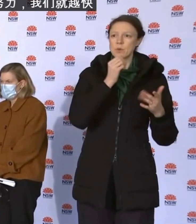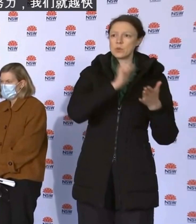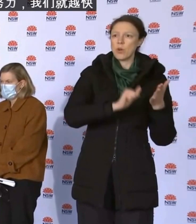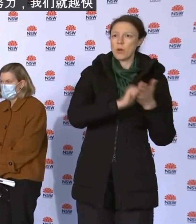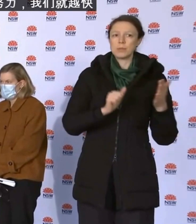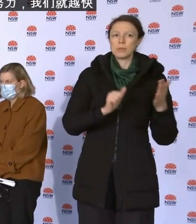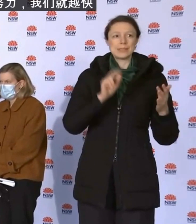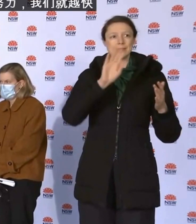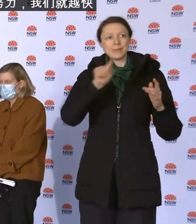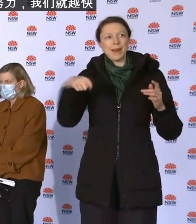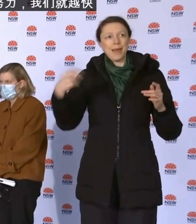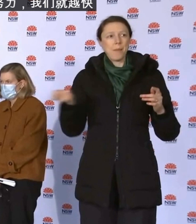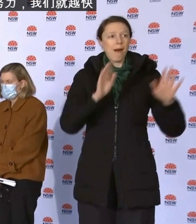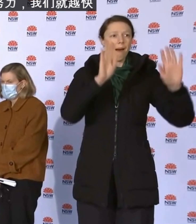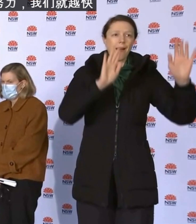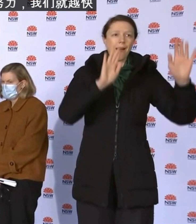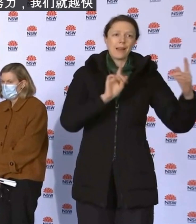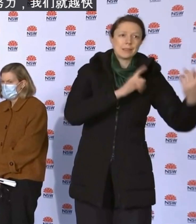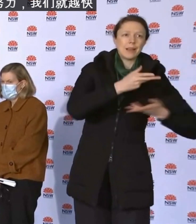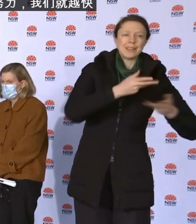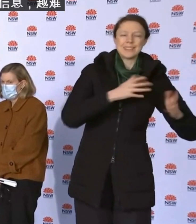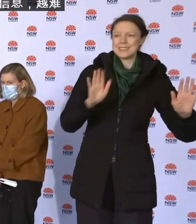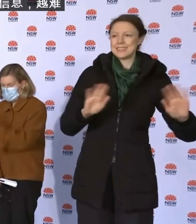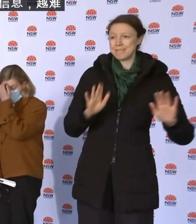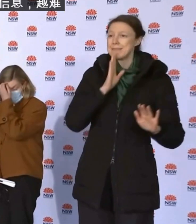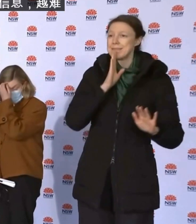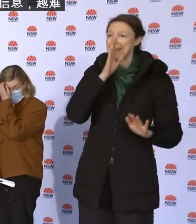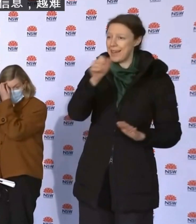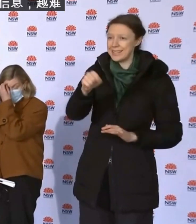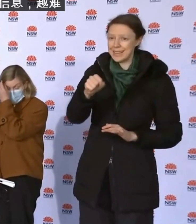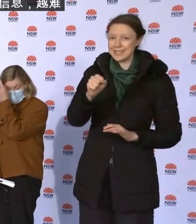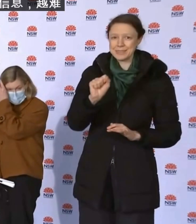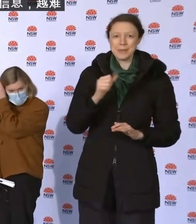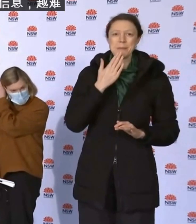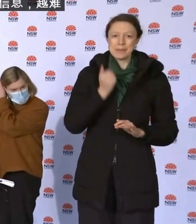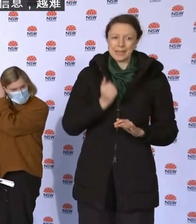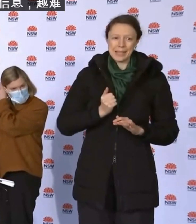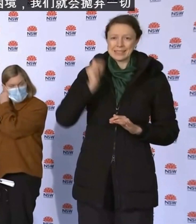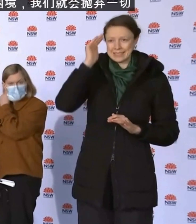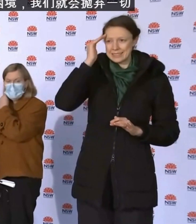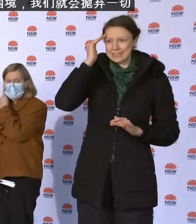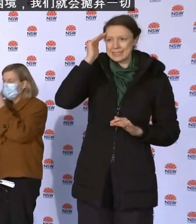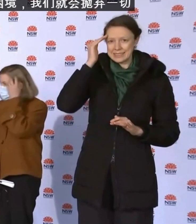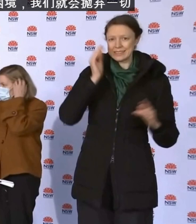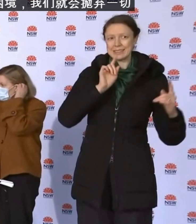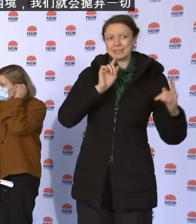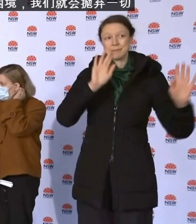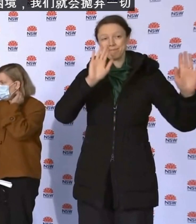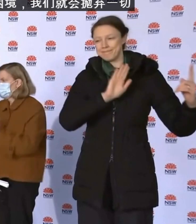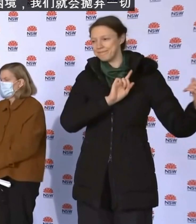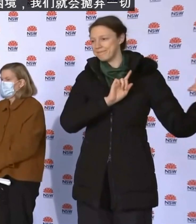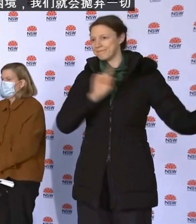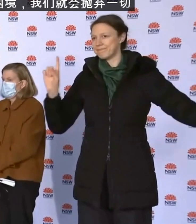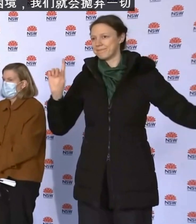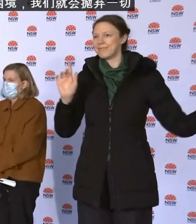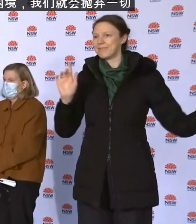people. The harder we work now, the quicker we can get out of this. And that's the strongest message. The harder all of us work now, the